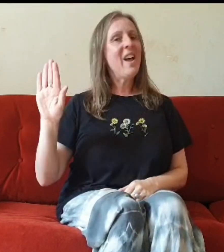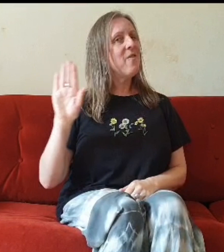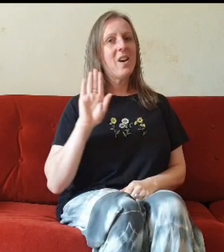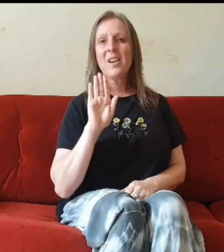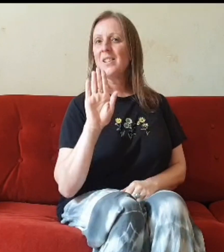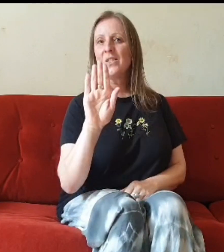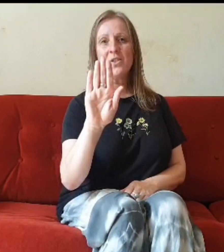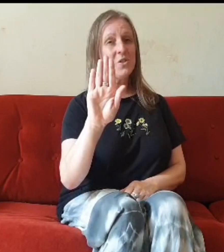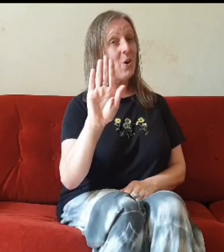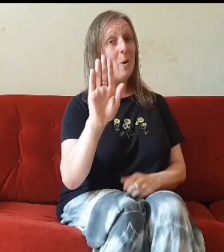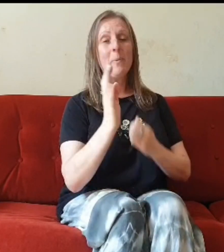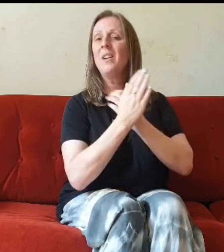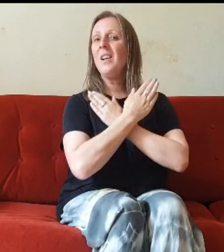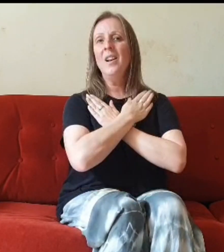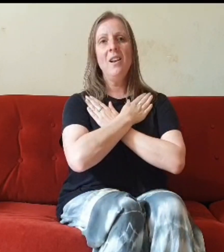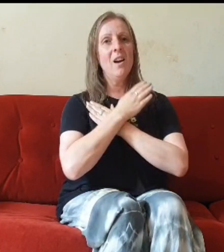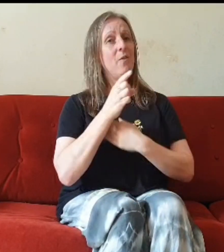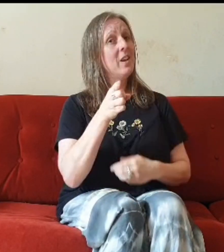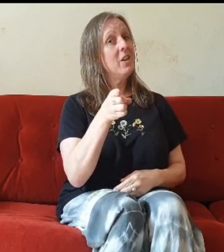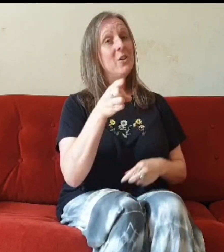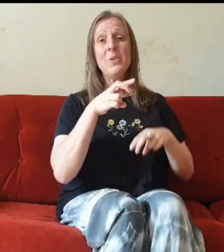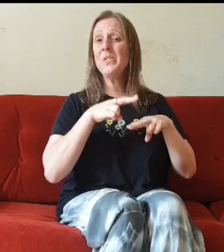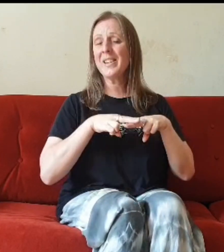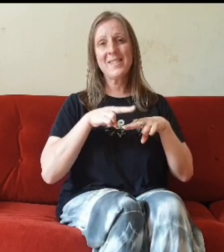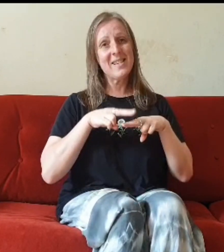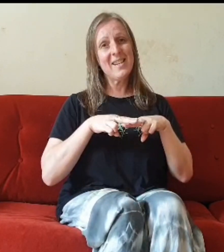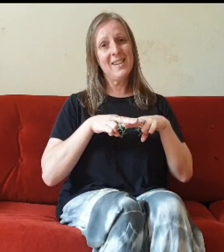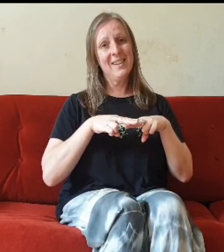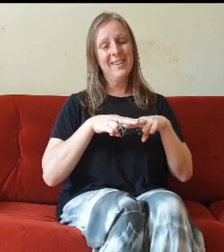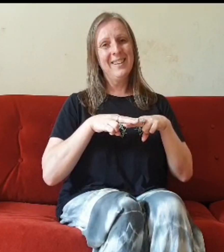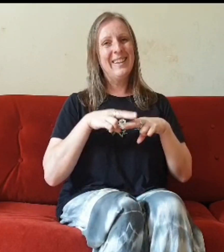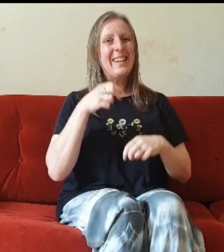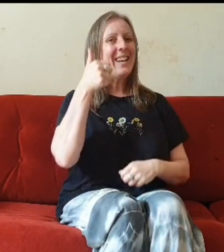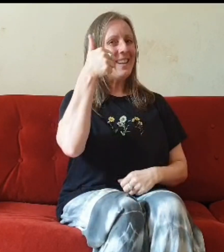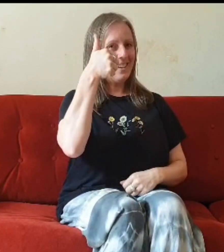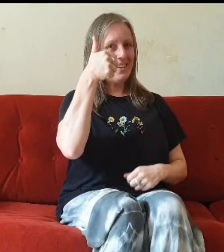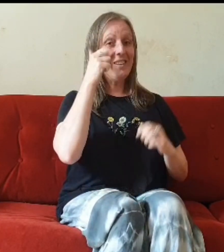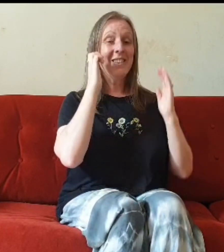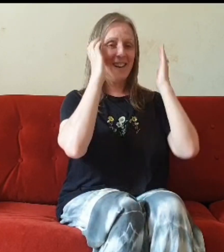never stop loving you, Daddy. Good night.